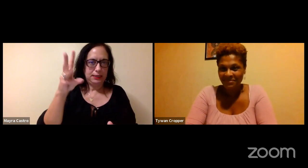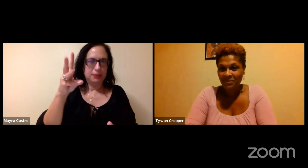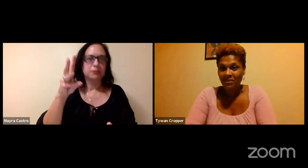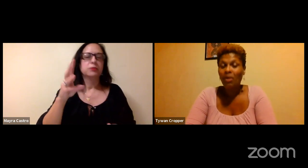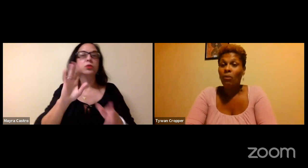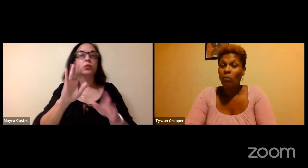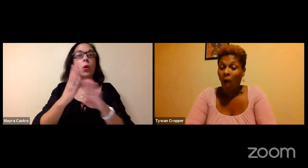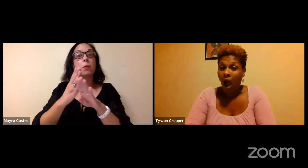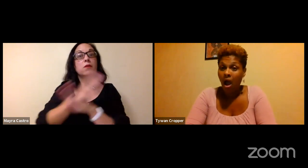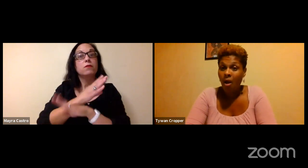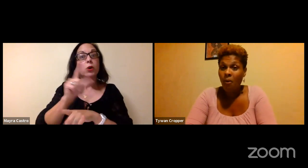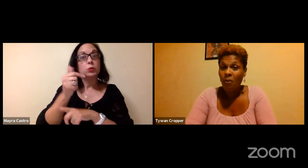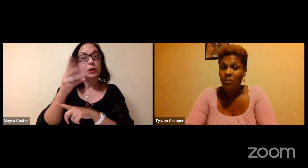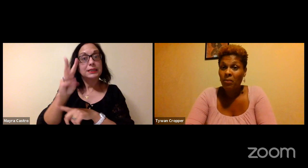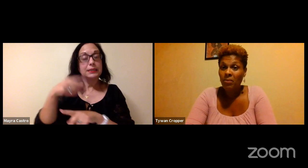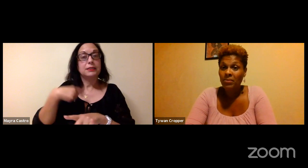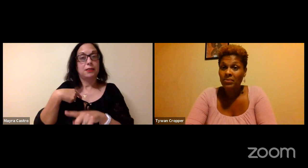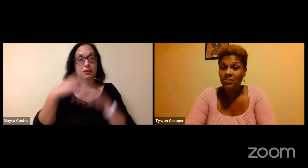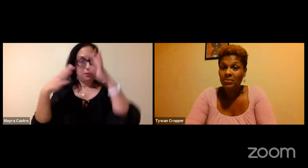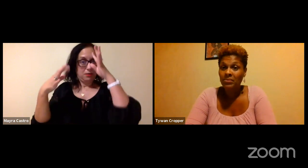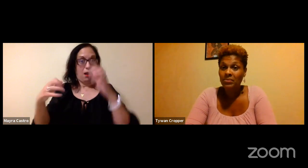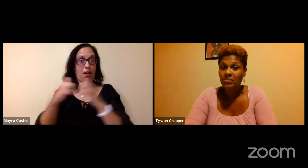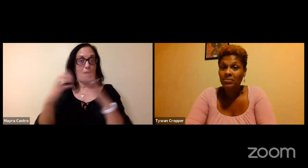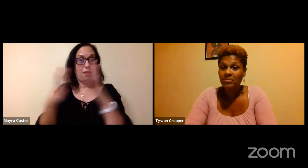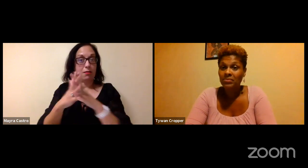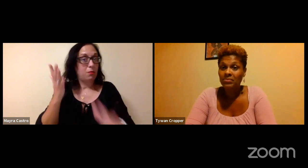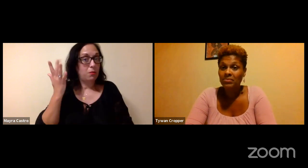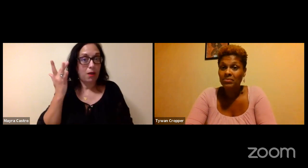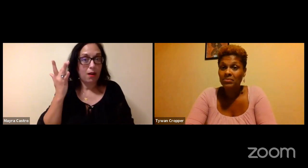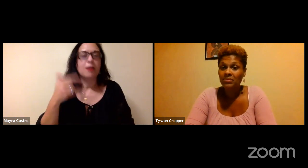which was founded in 2016.